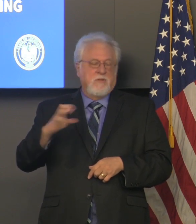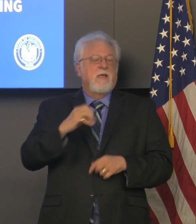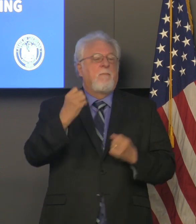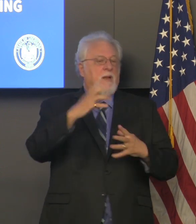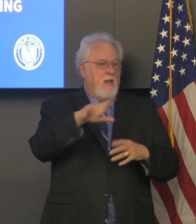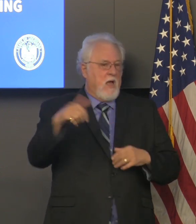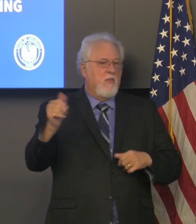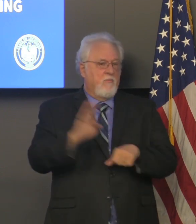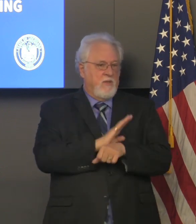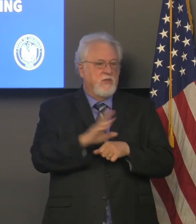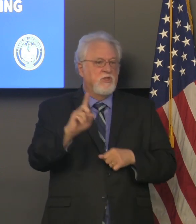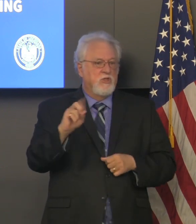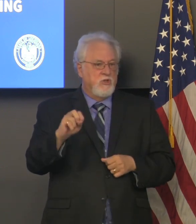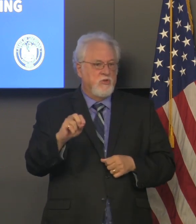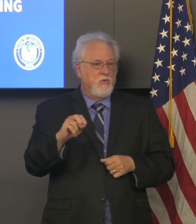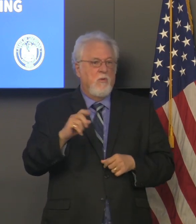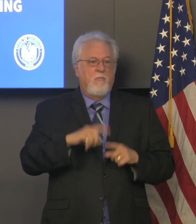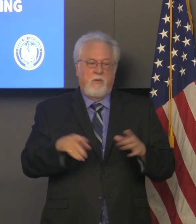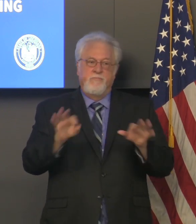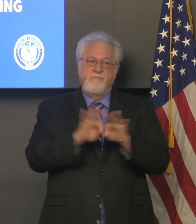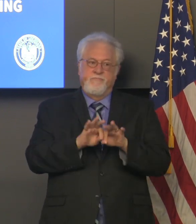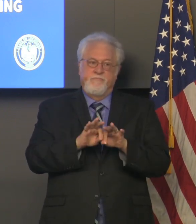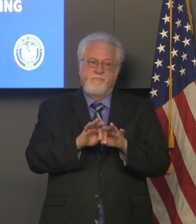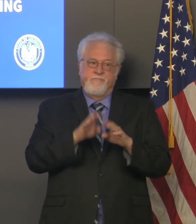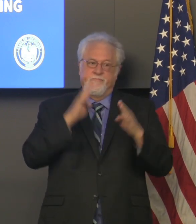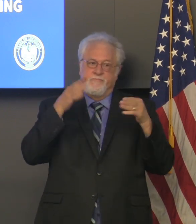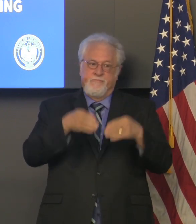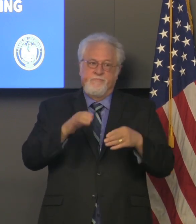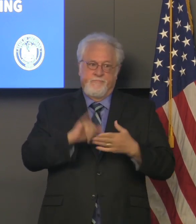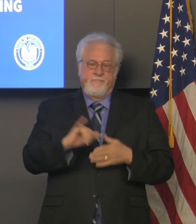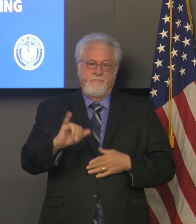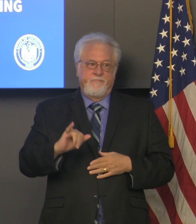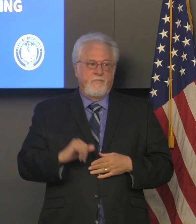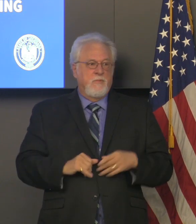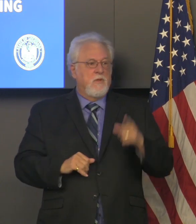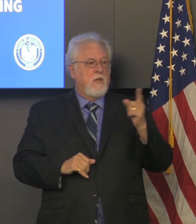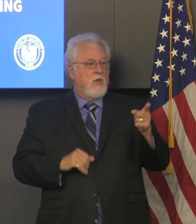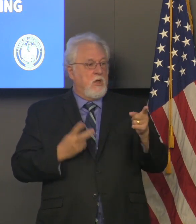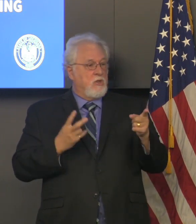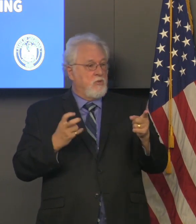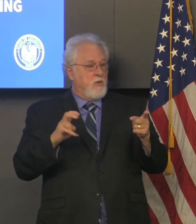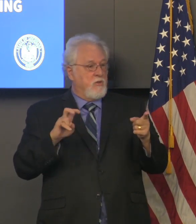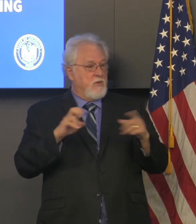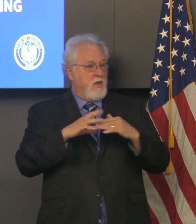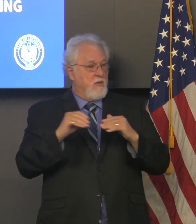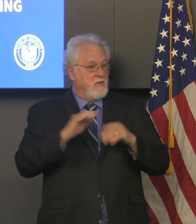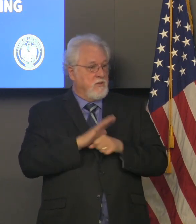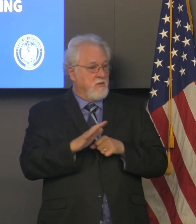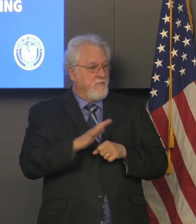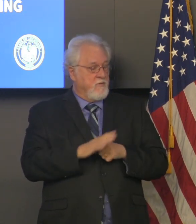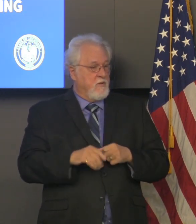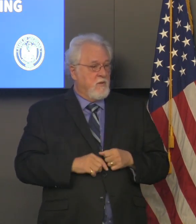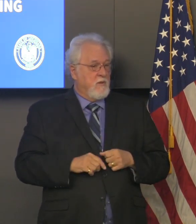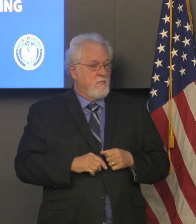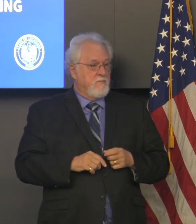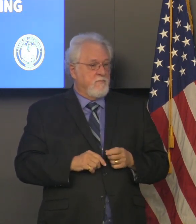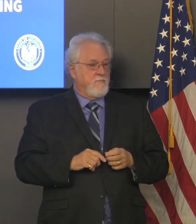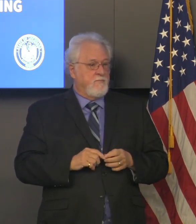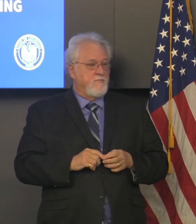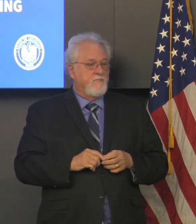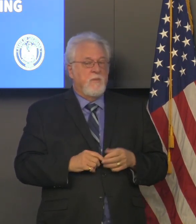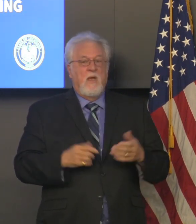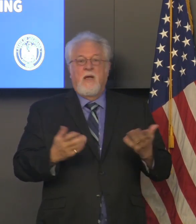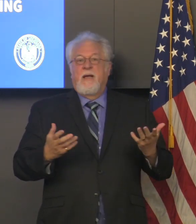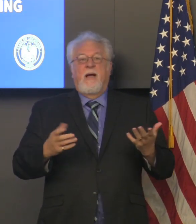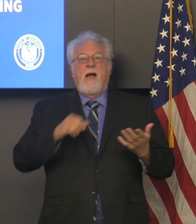as well. But it's critically important that we address that also. Do you think $200 is enough? $200 a week?